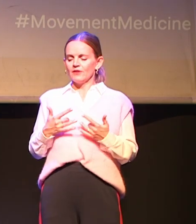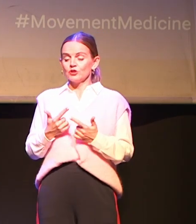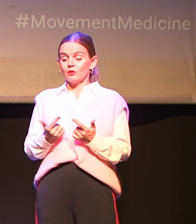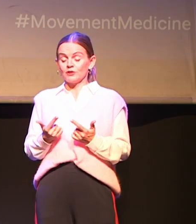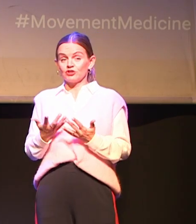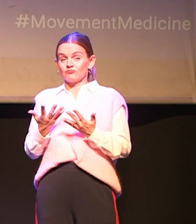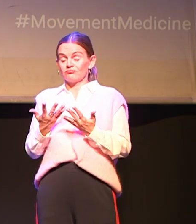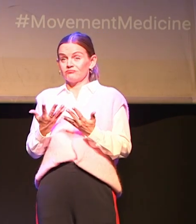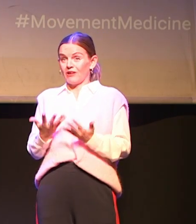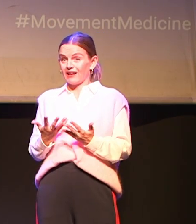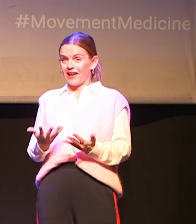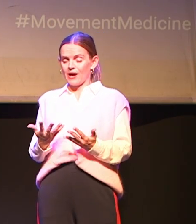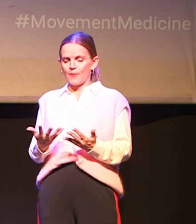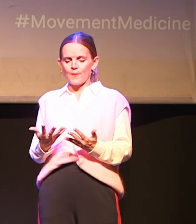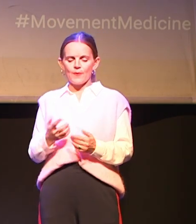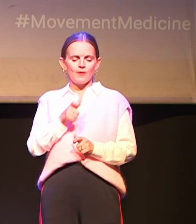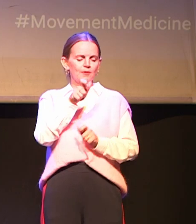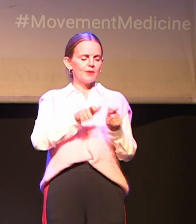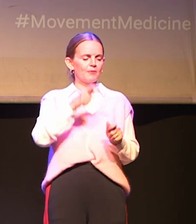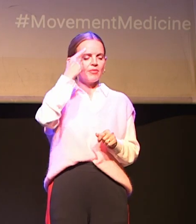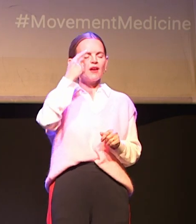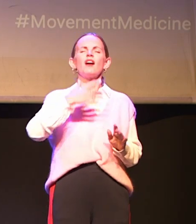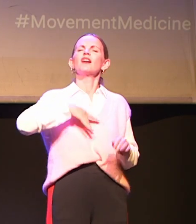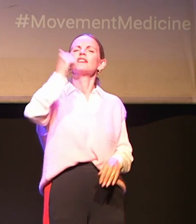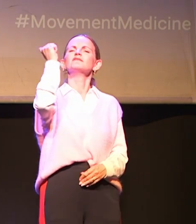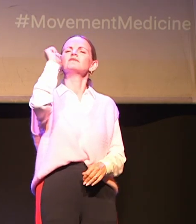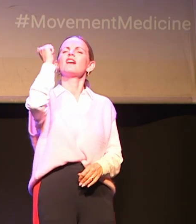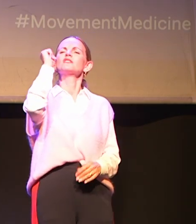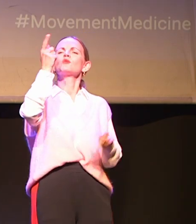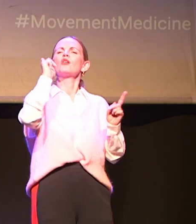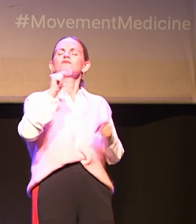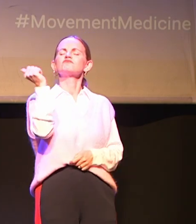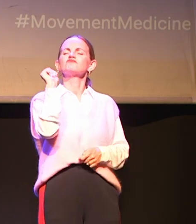like folks that think they know God